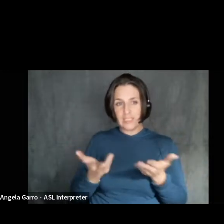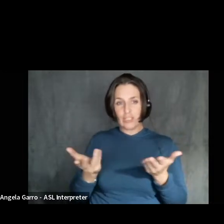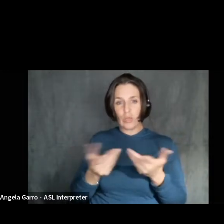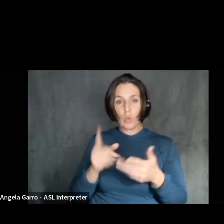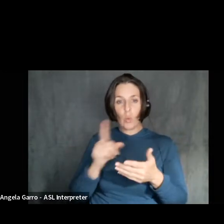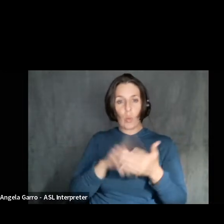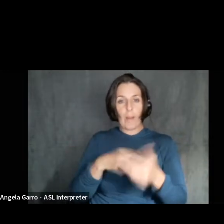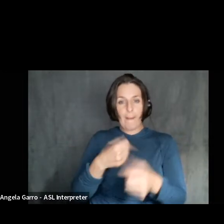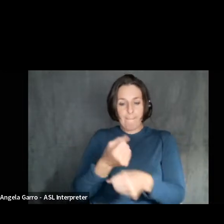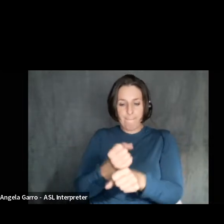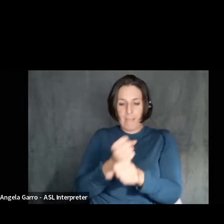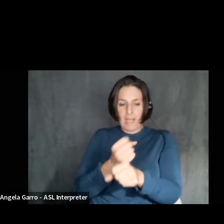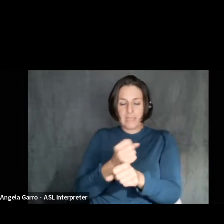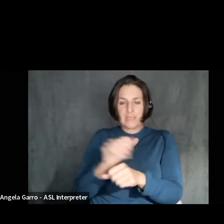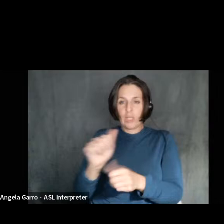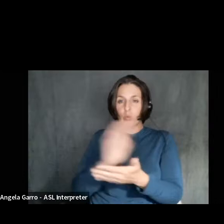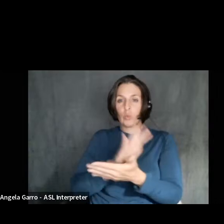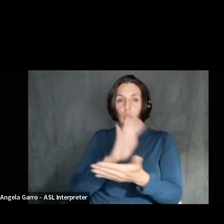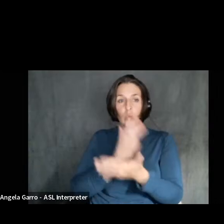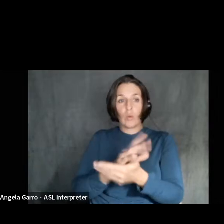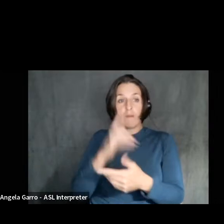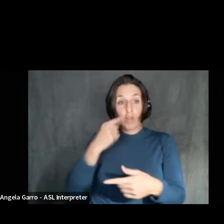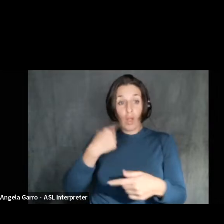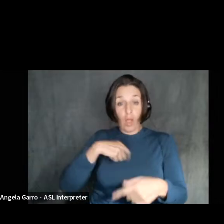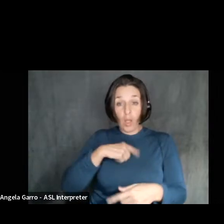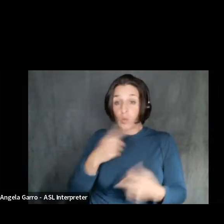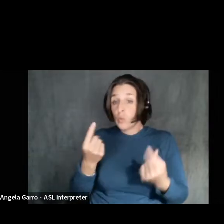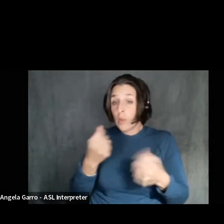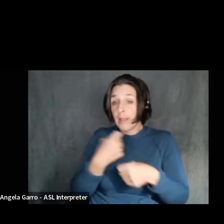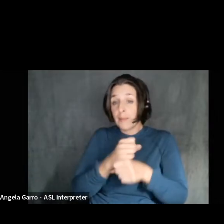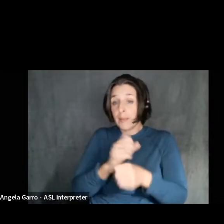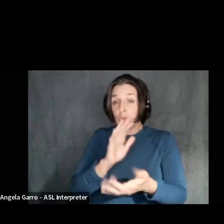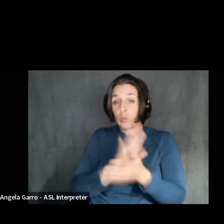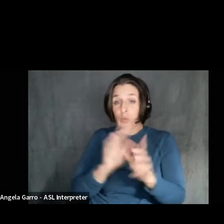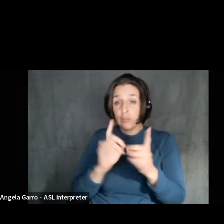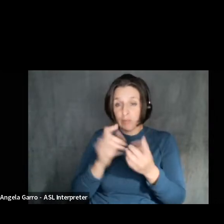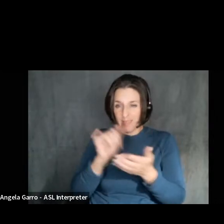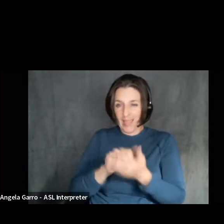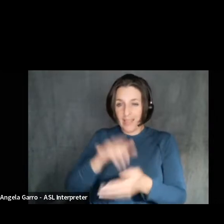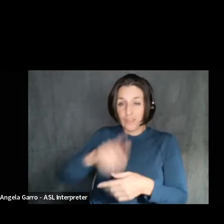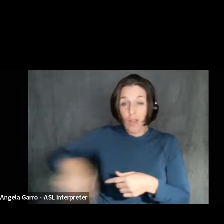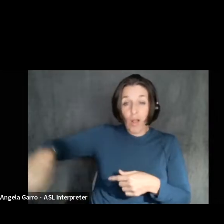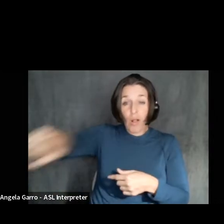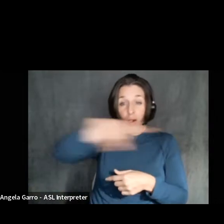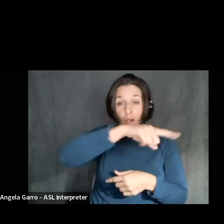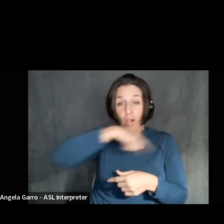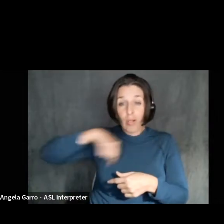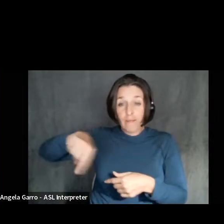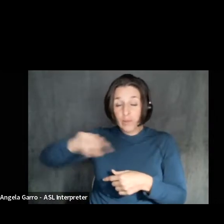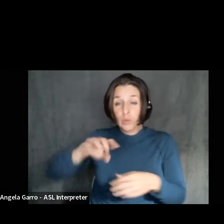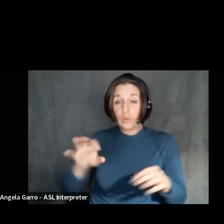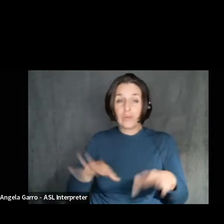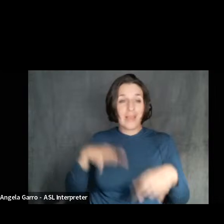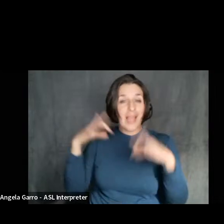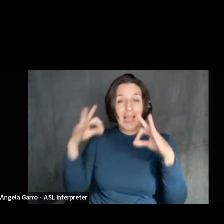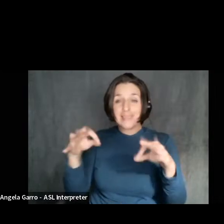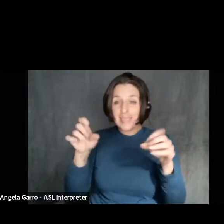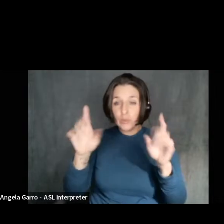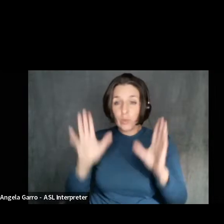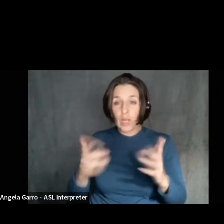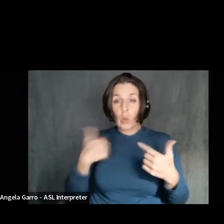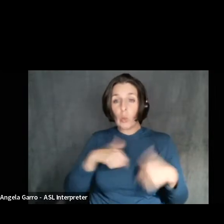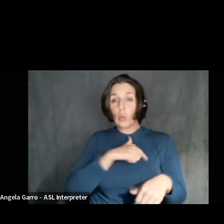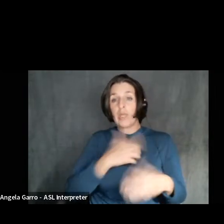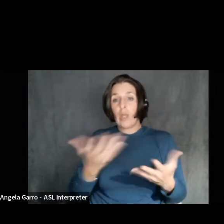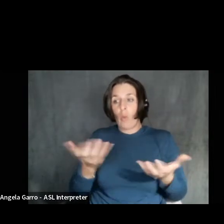a school, or for us, what makes a school district. And that's all of you, excellent educators that we want here for the next 30